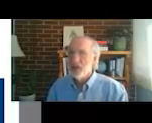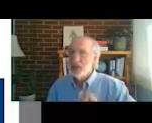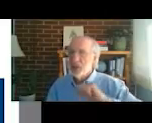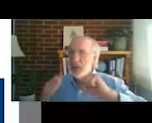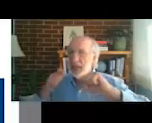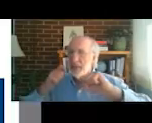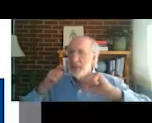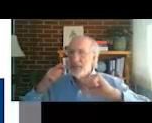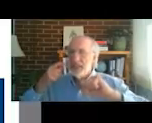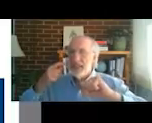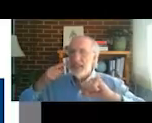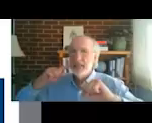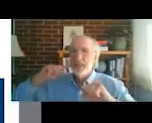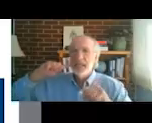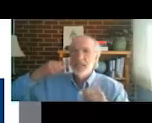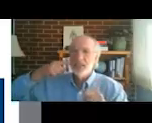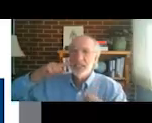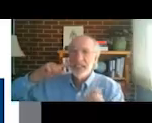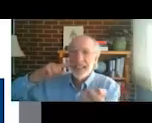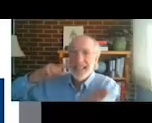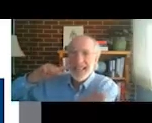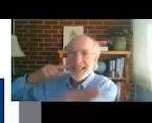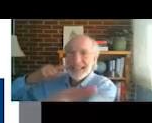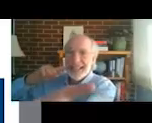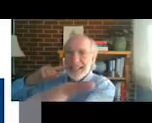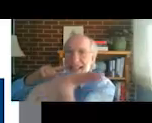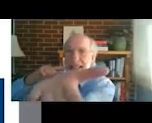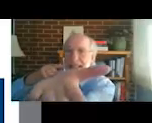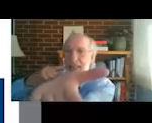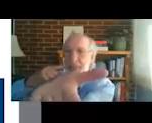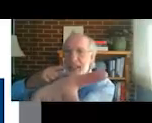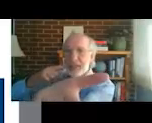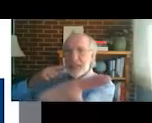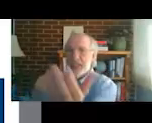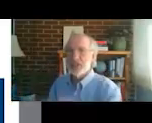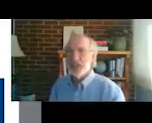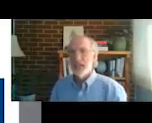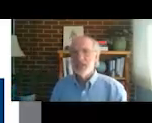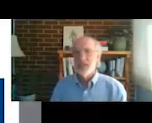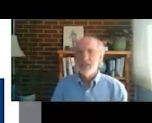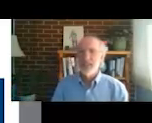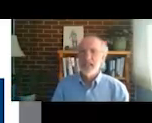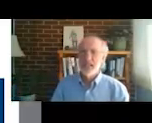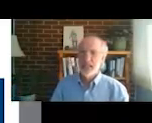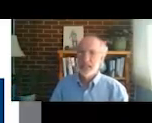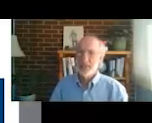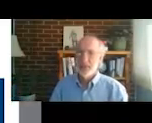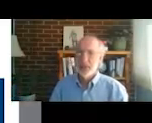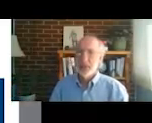respond. So I might have a piece of candy in my hand and I'll say candy as I'm giving the child the